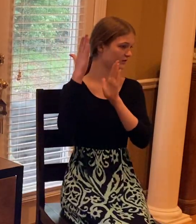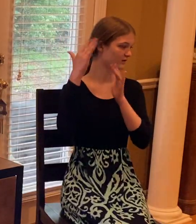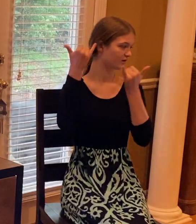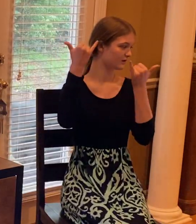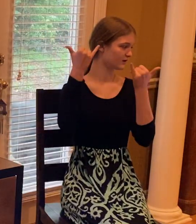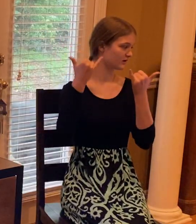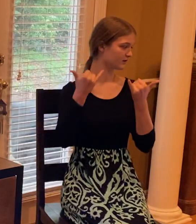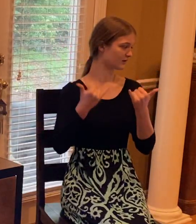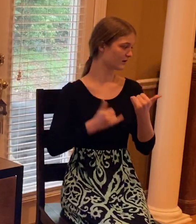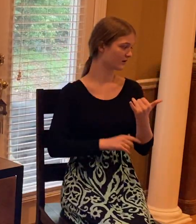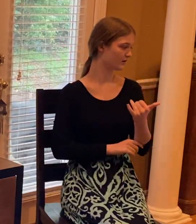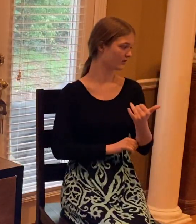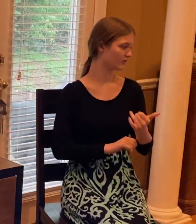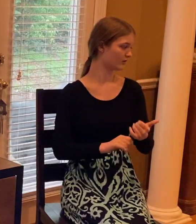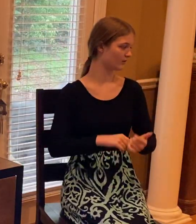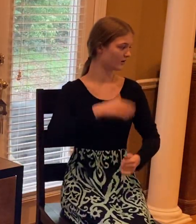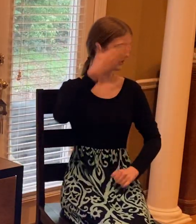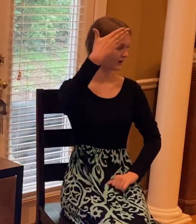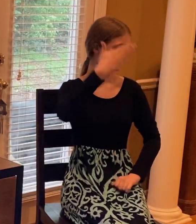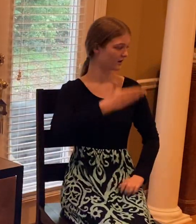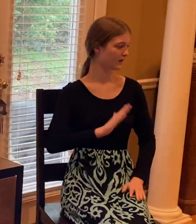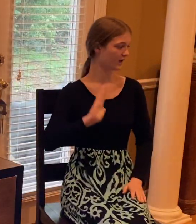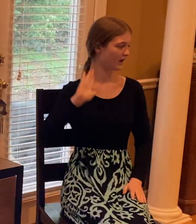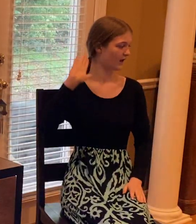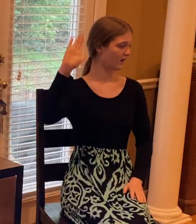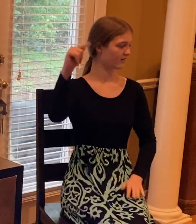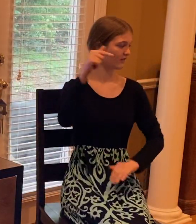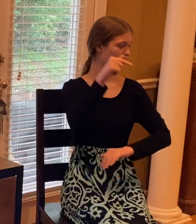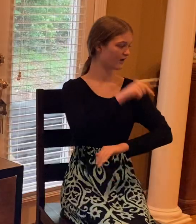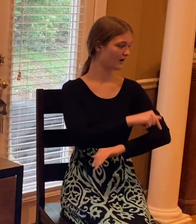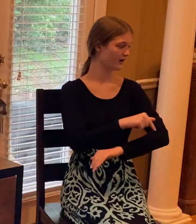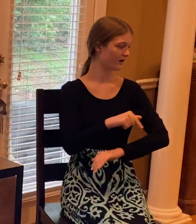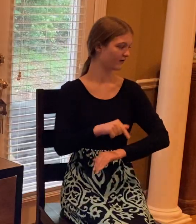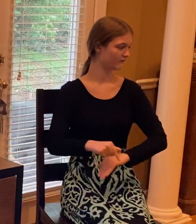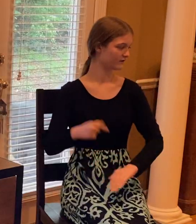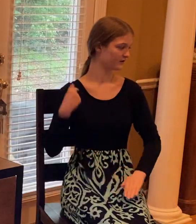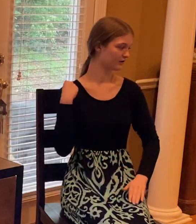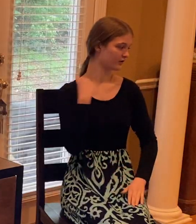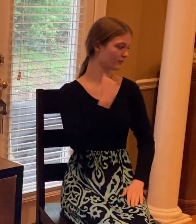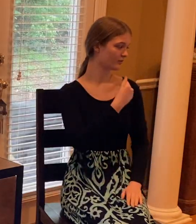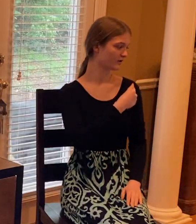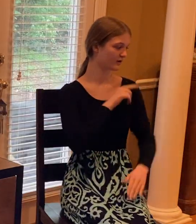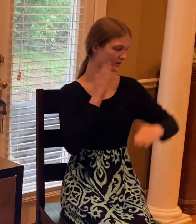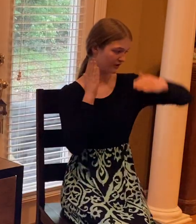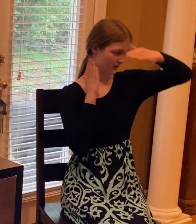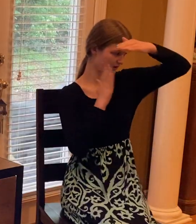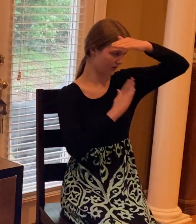Lord, we come before thee now at thy feet.